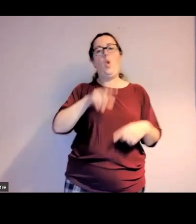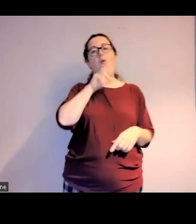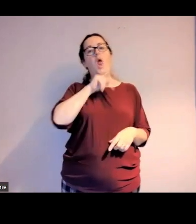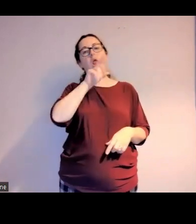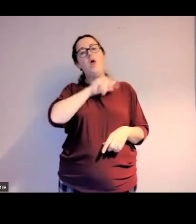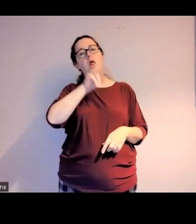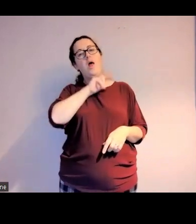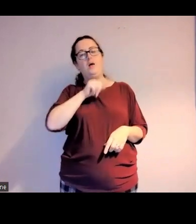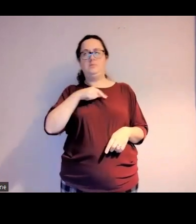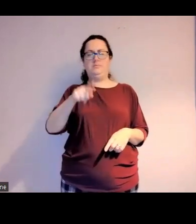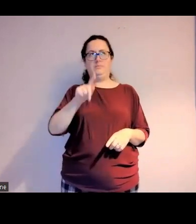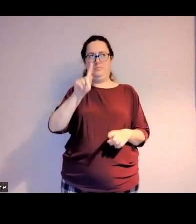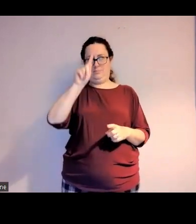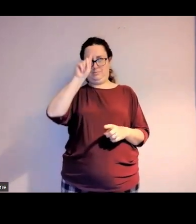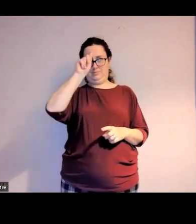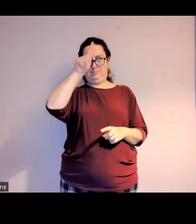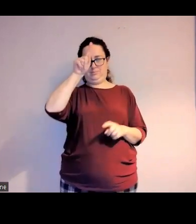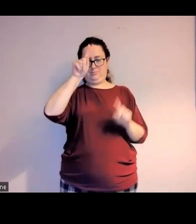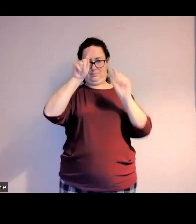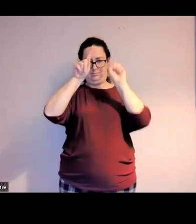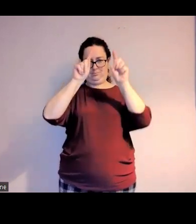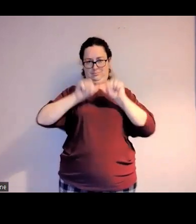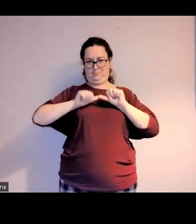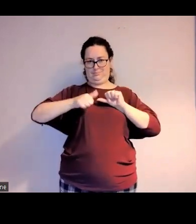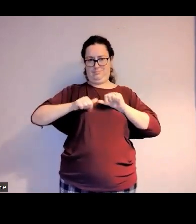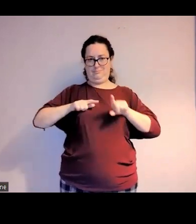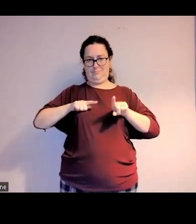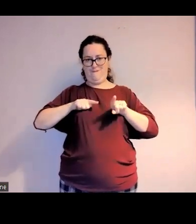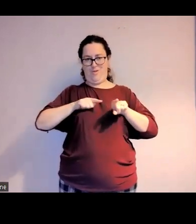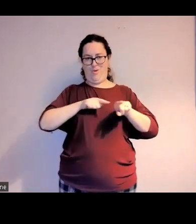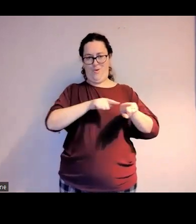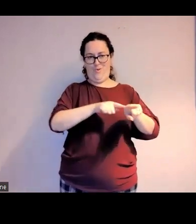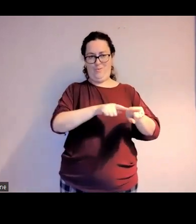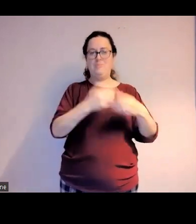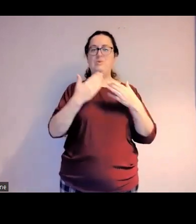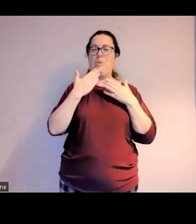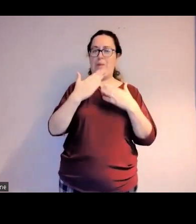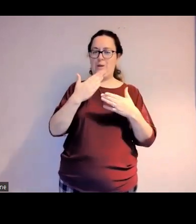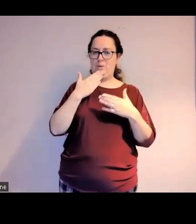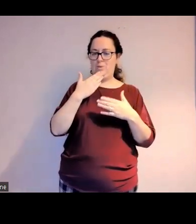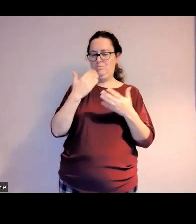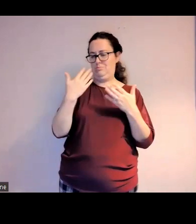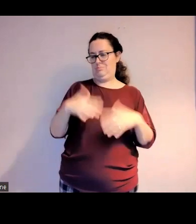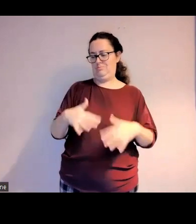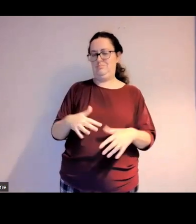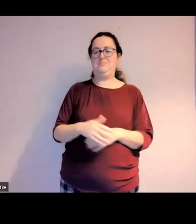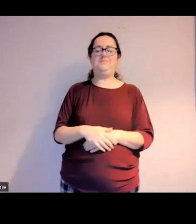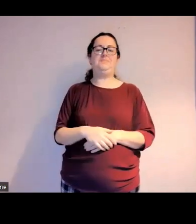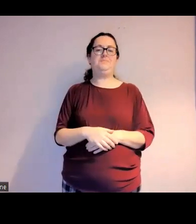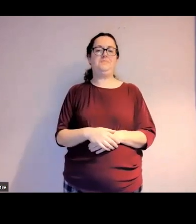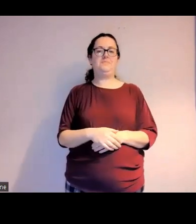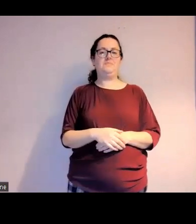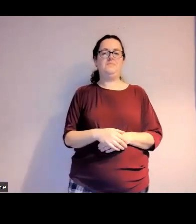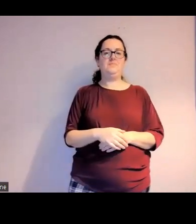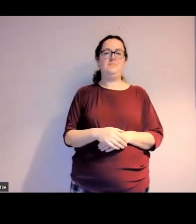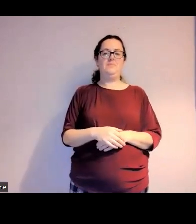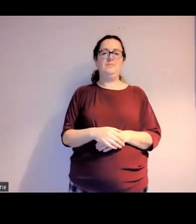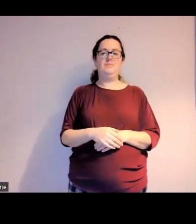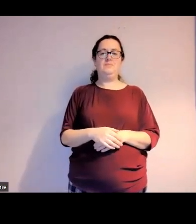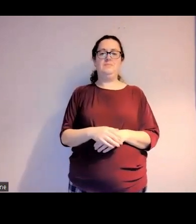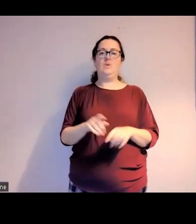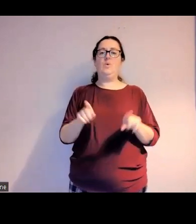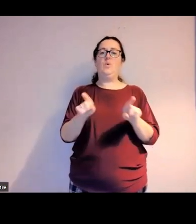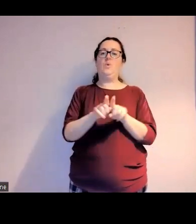this, and you have to guess what we're going to say next and keep up. So thank you. It's been absolutely incredible. And thank you